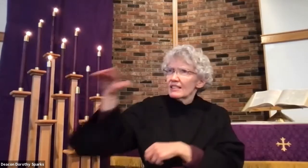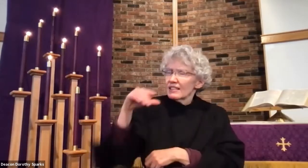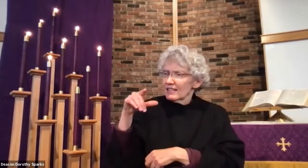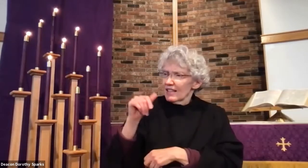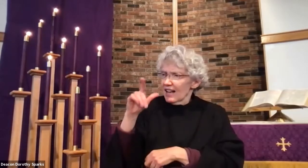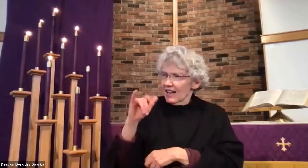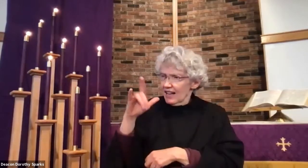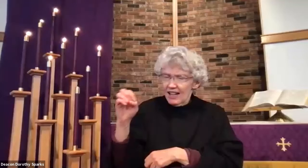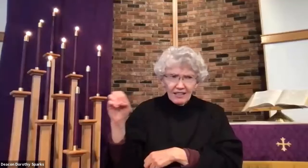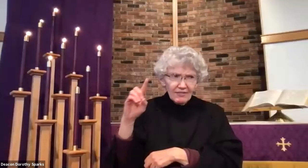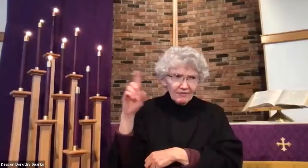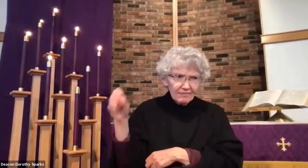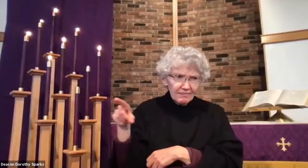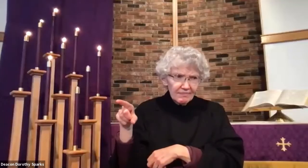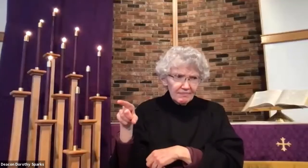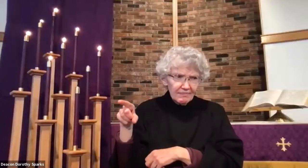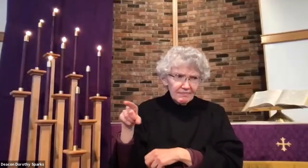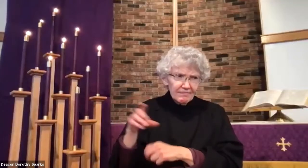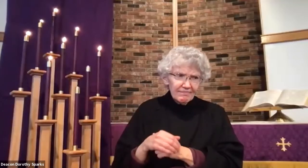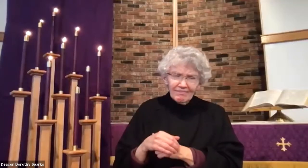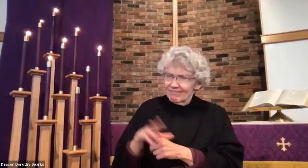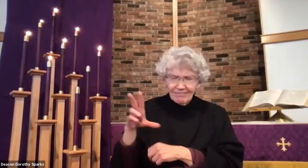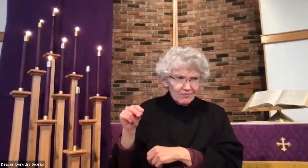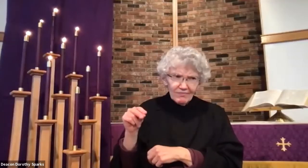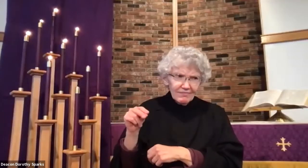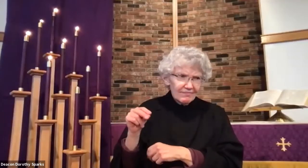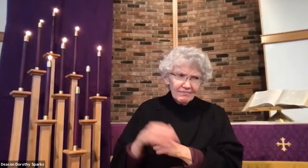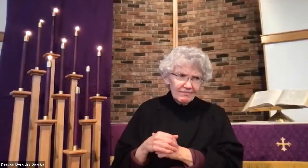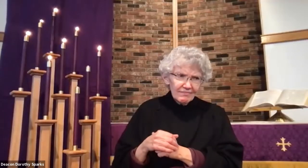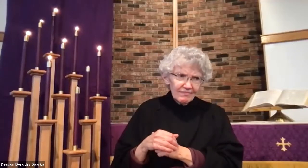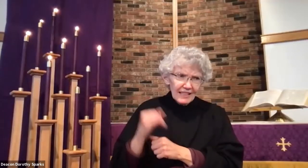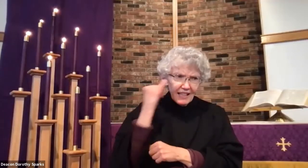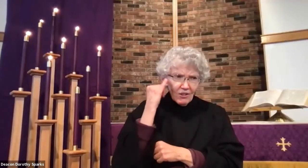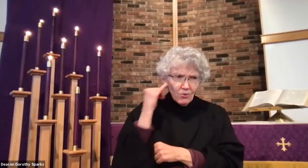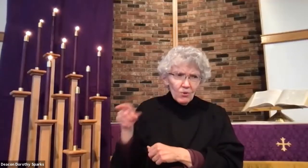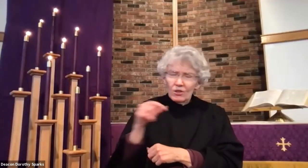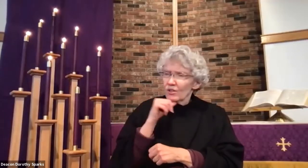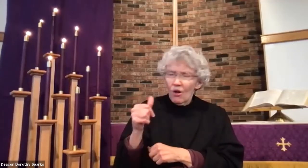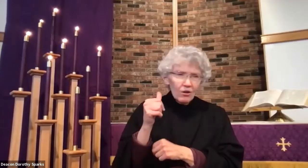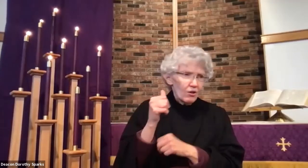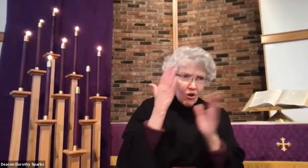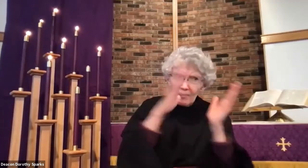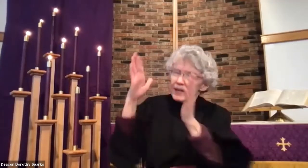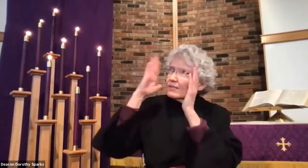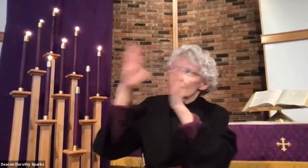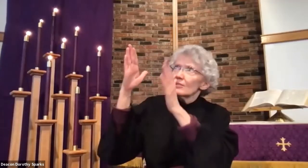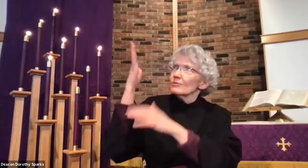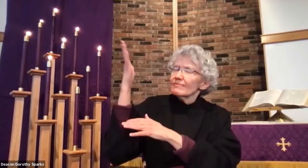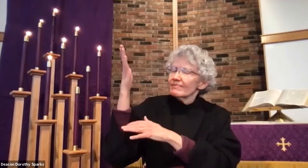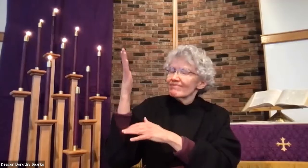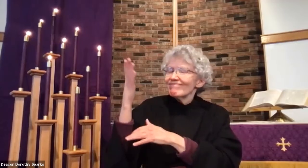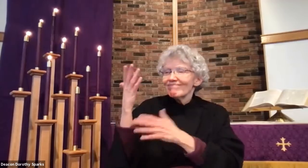Jesus answered, "Do you think this happened to those people because they were more sinful than all other people from